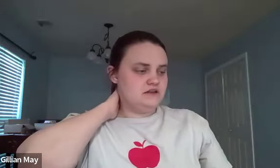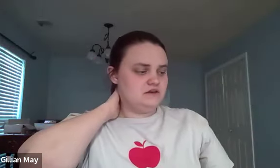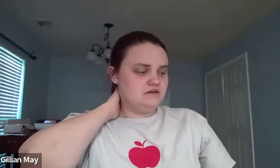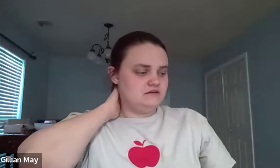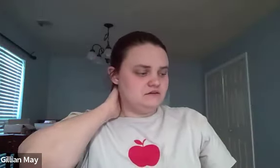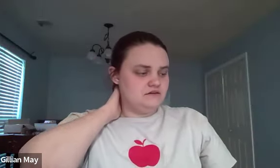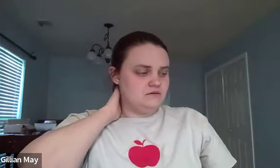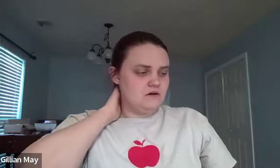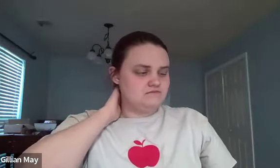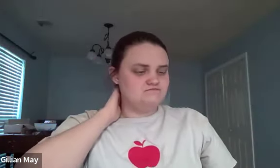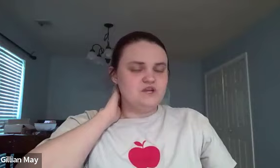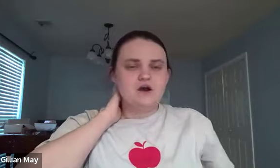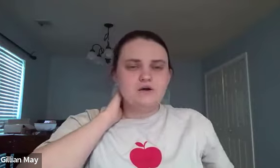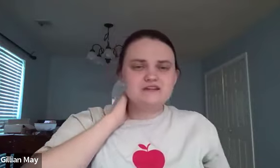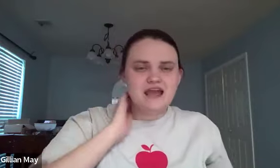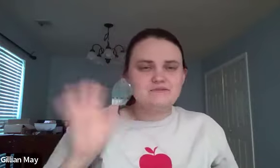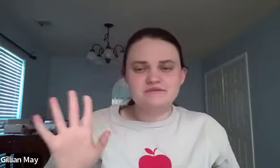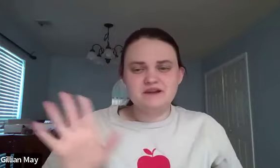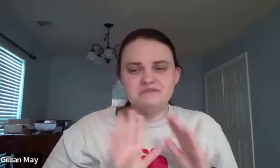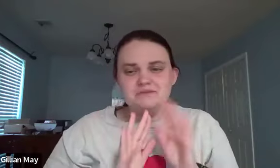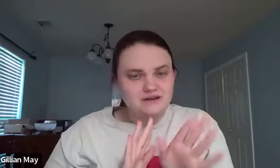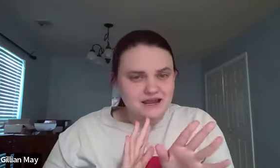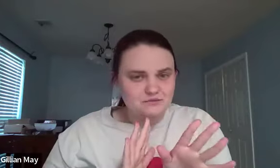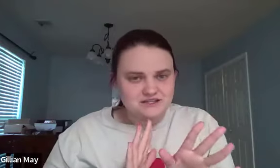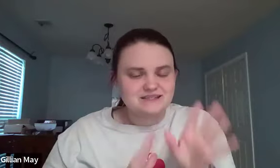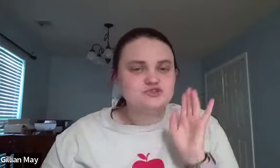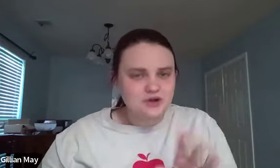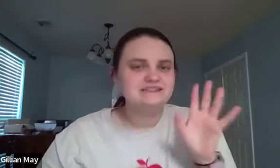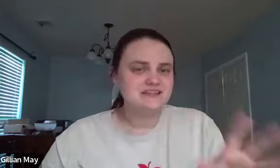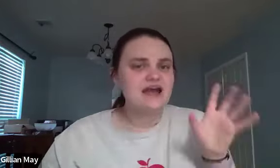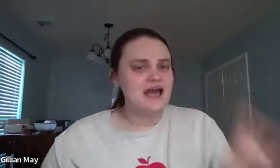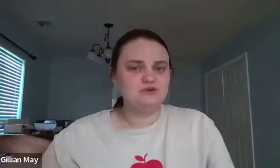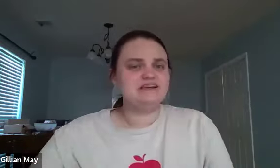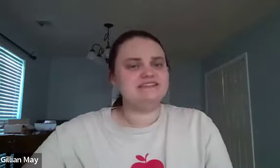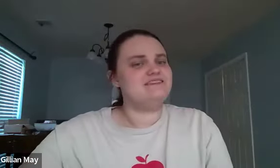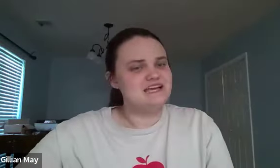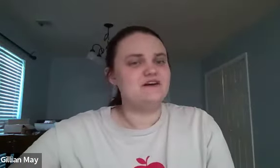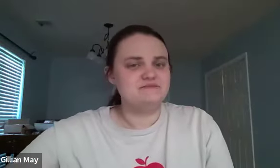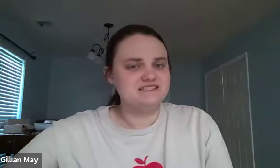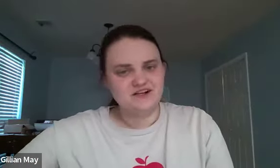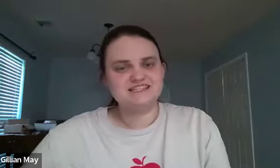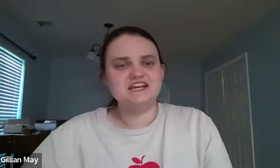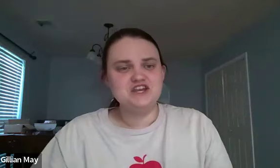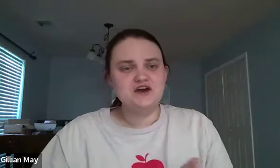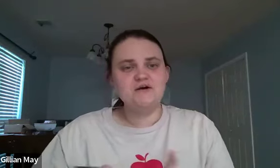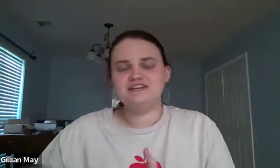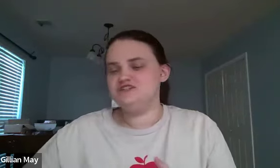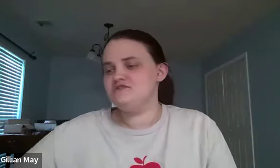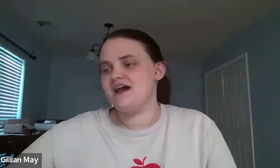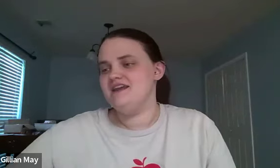think. No, I was gonna add one, but I'm like, I'm not gonna add more signs. I'm trying to not add more signs at the last 5 minutes of class because I know I can do that,